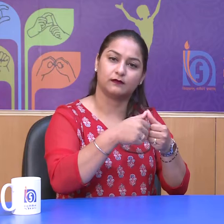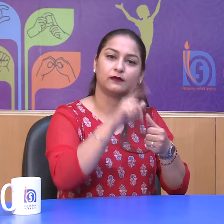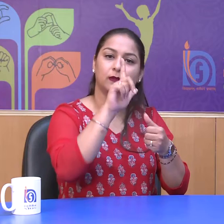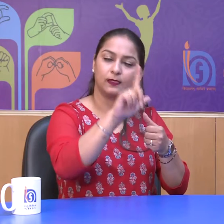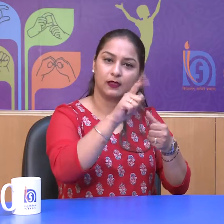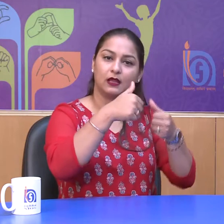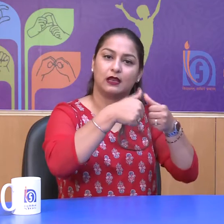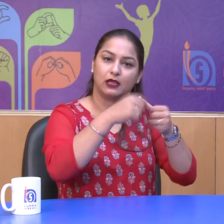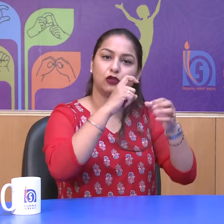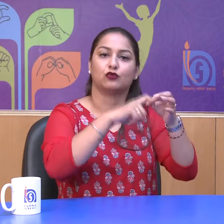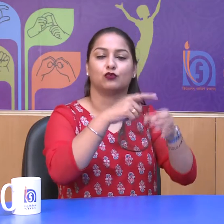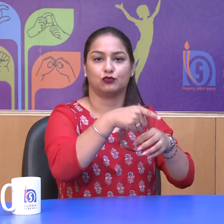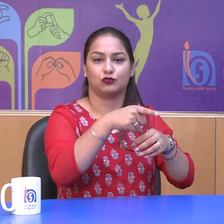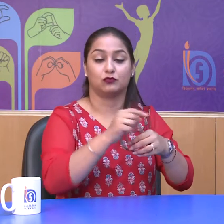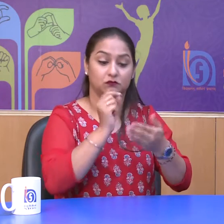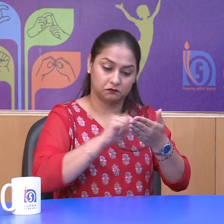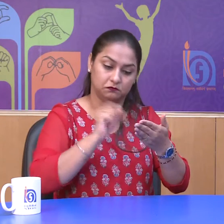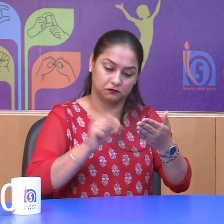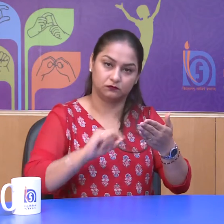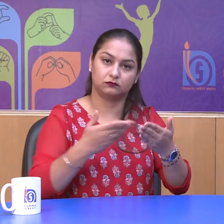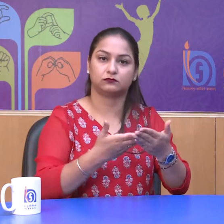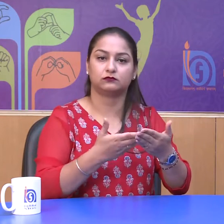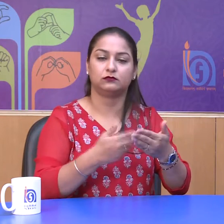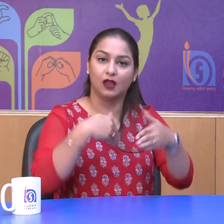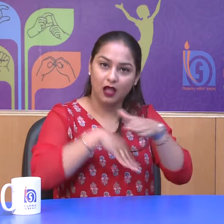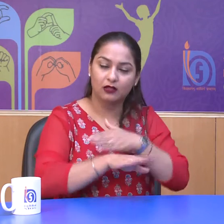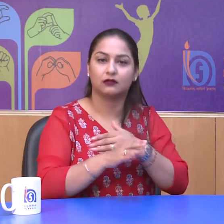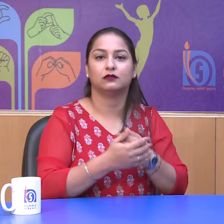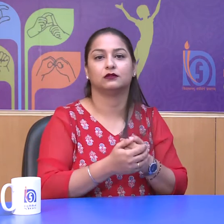FIROZSHAHTUGHALAQ, wrote a book, Tibbi Firoz Shahi,